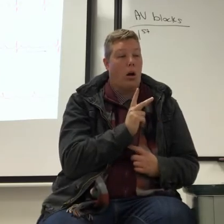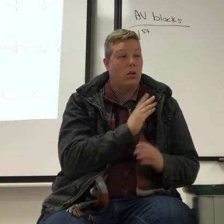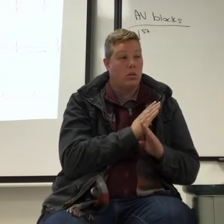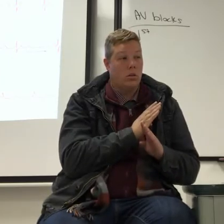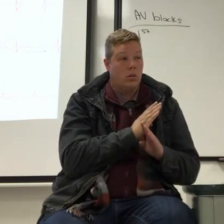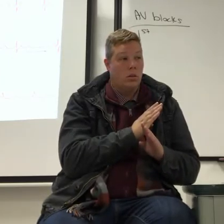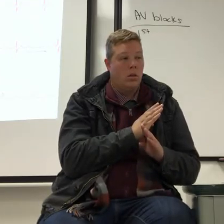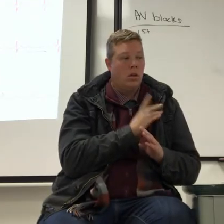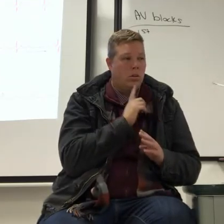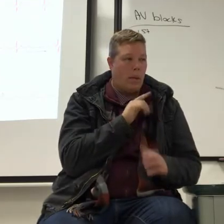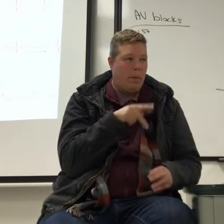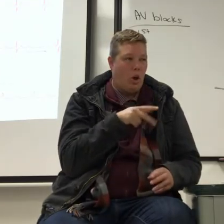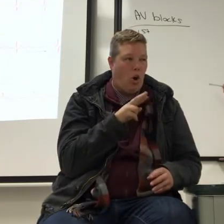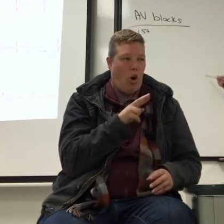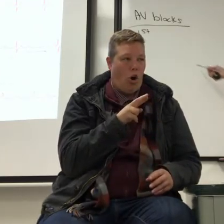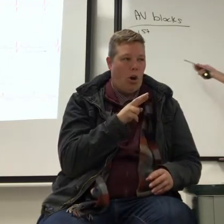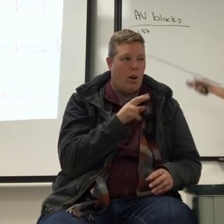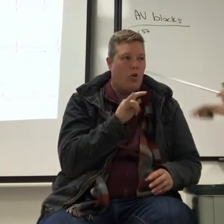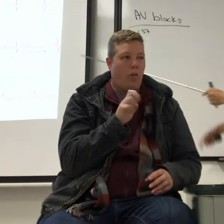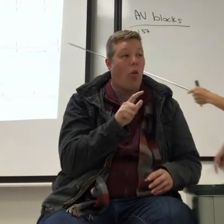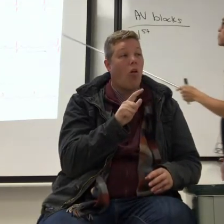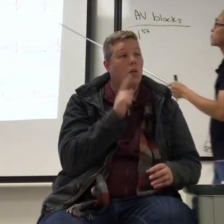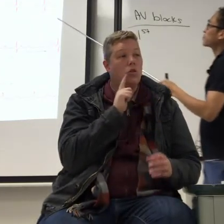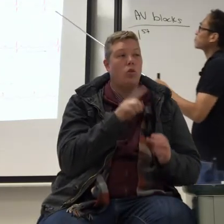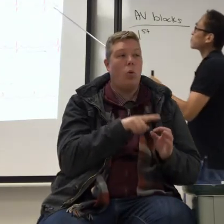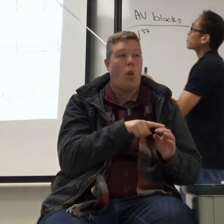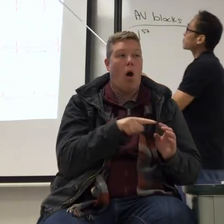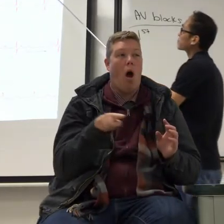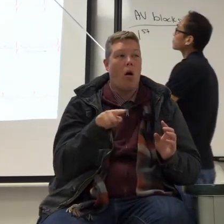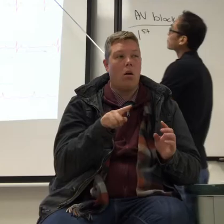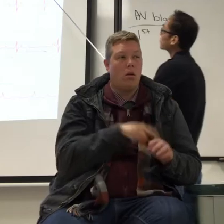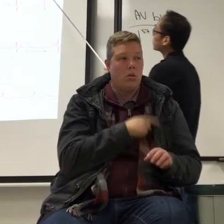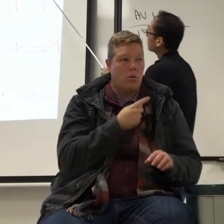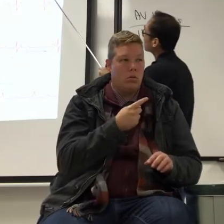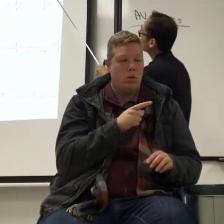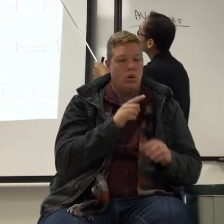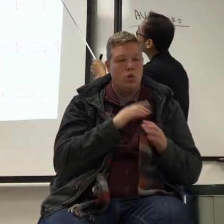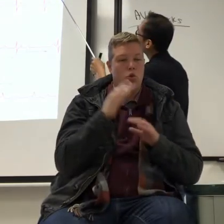you compare it to the normal ECG trace at the top,